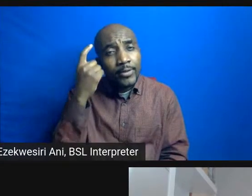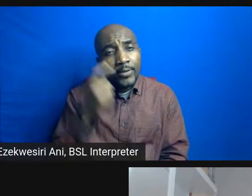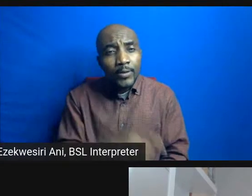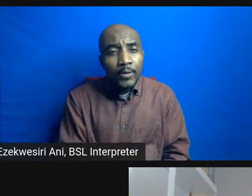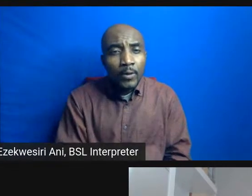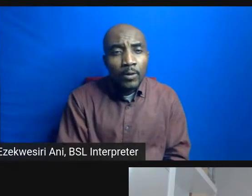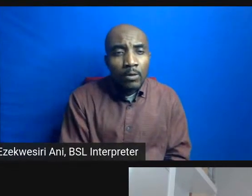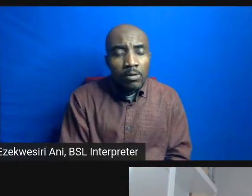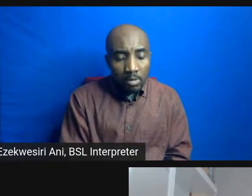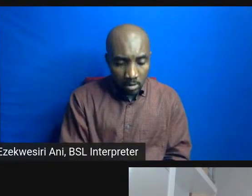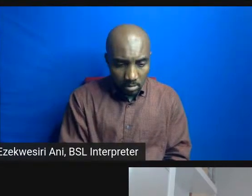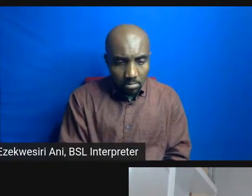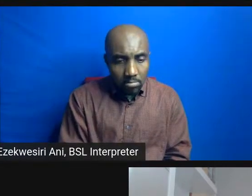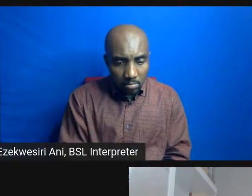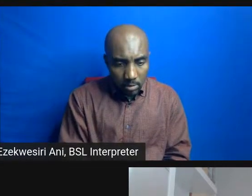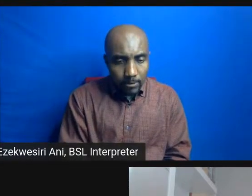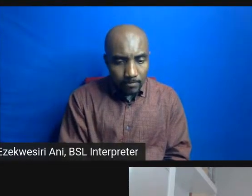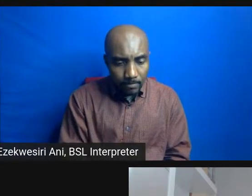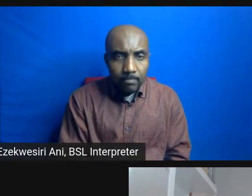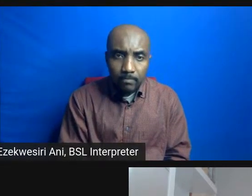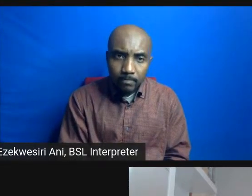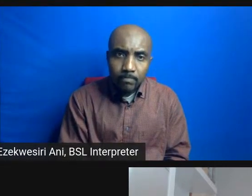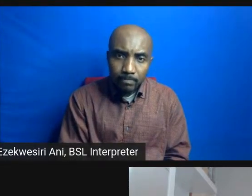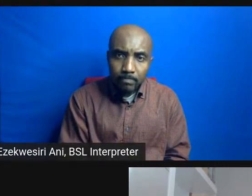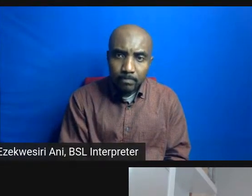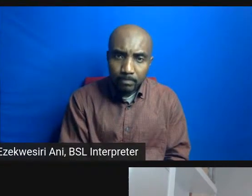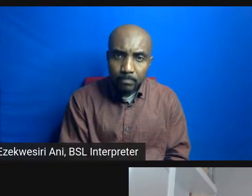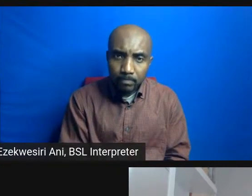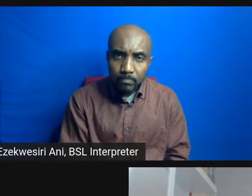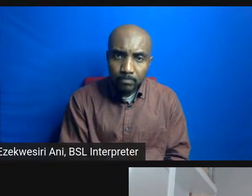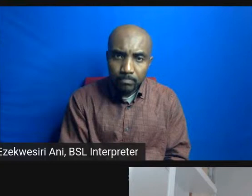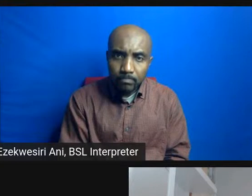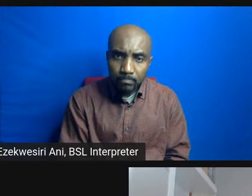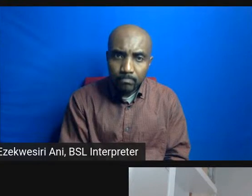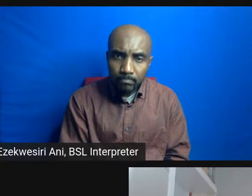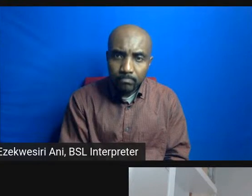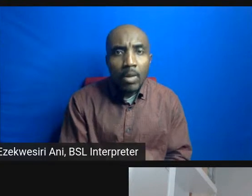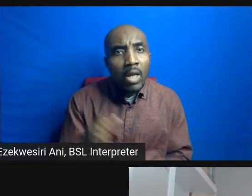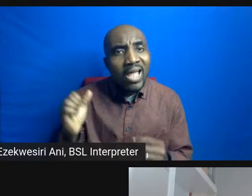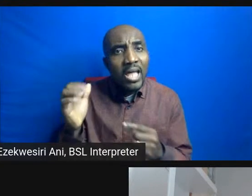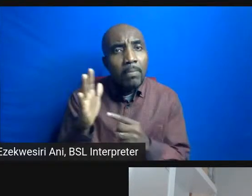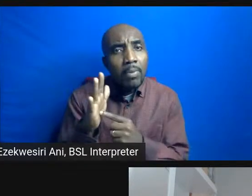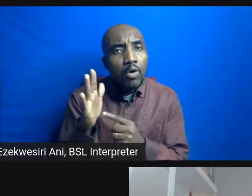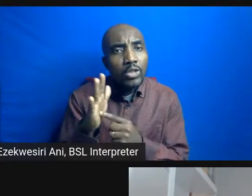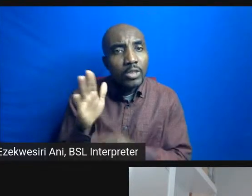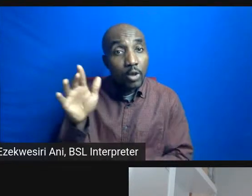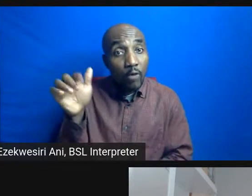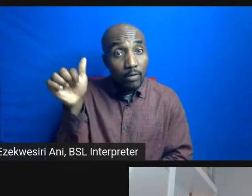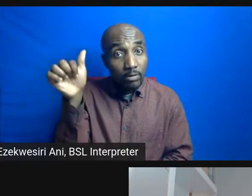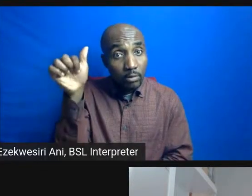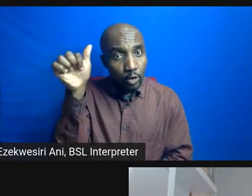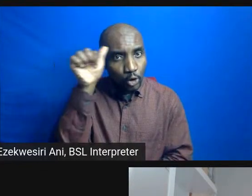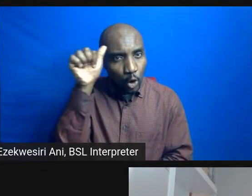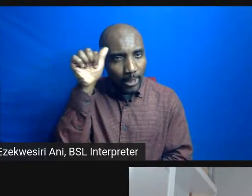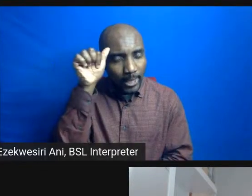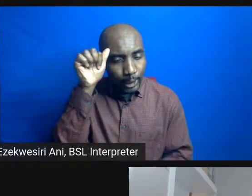the importance of the knowledge that I received about my personhood.